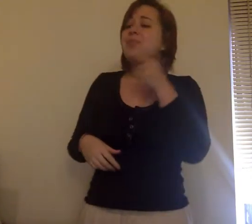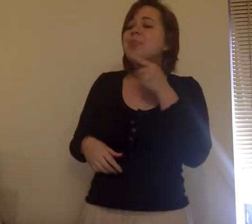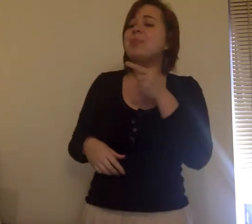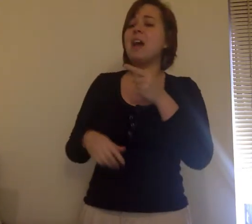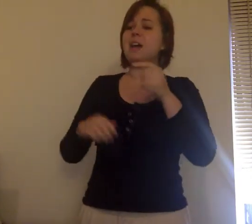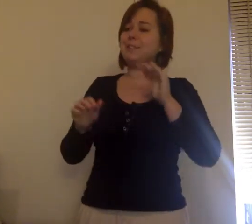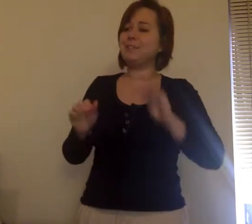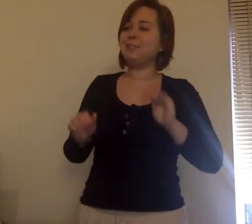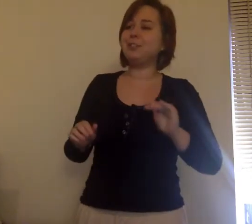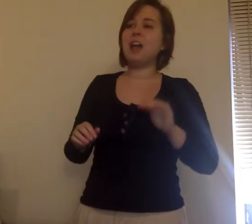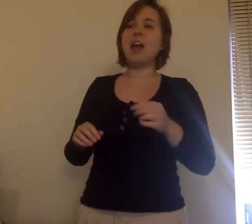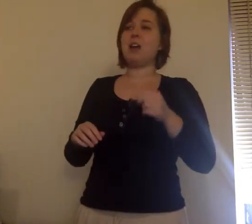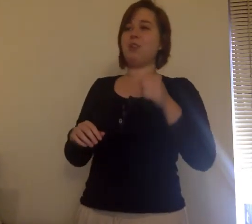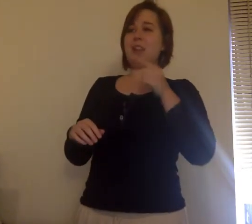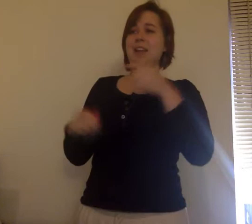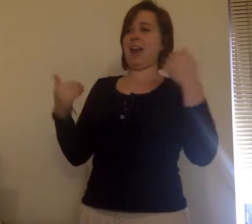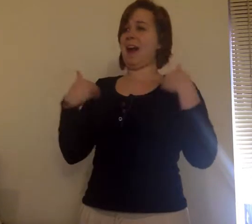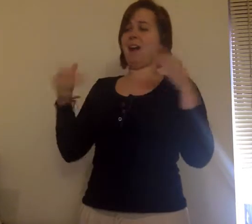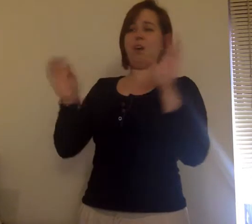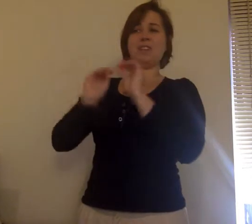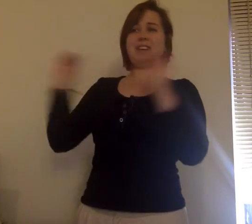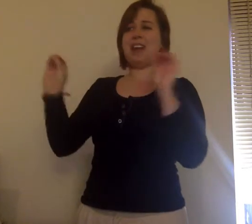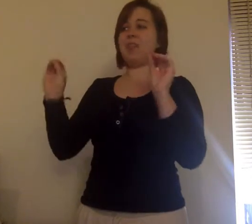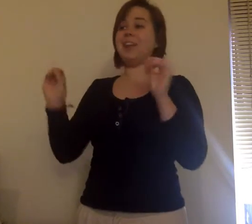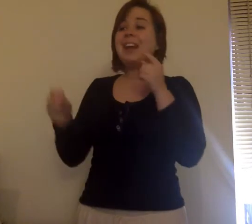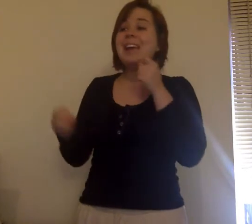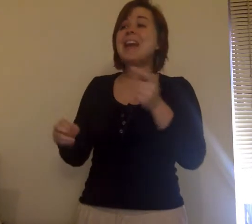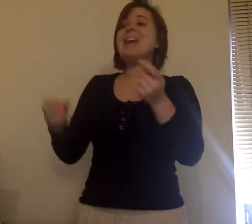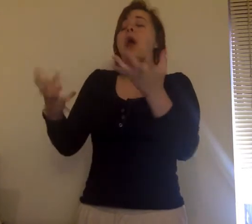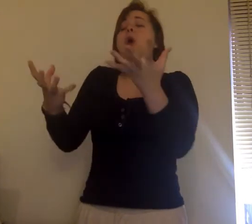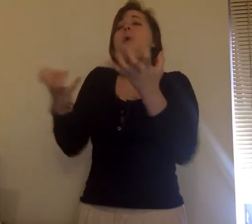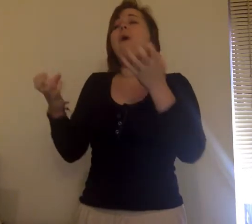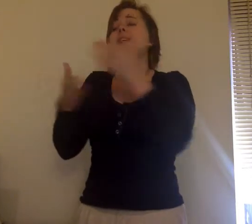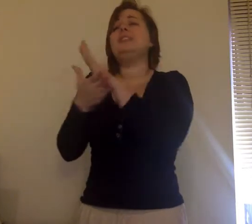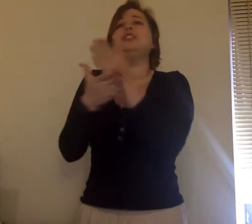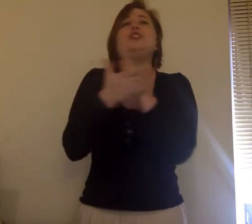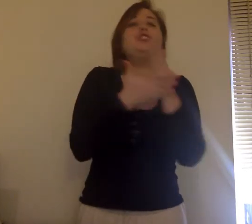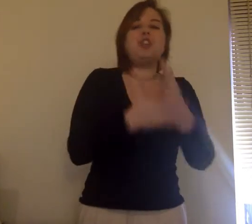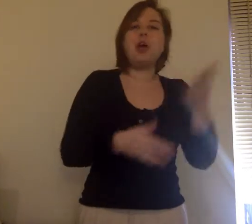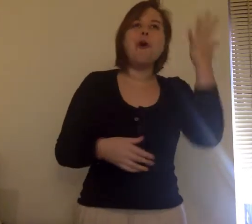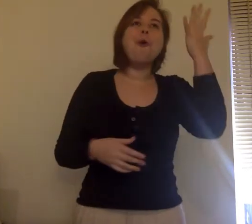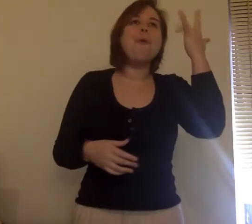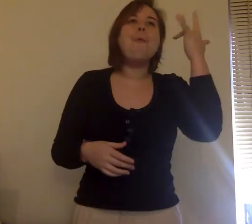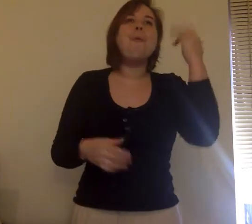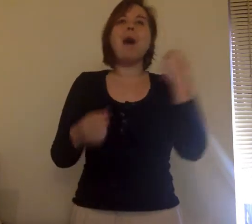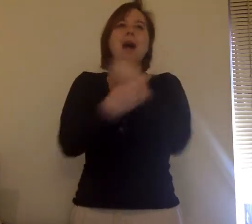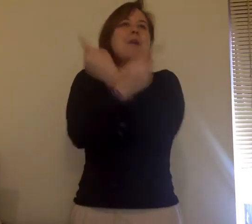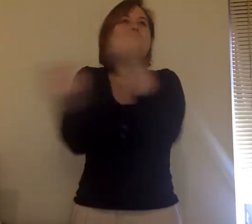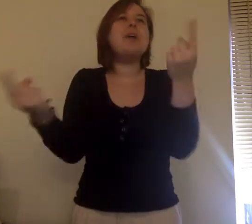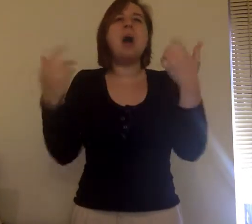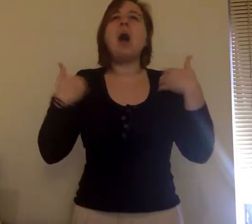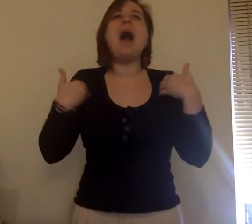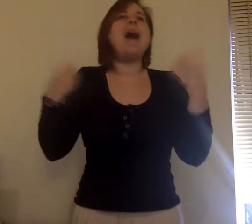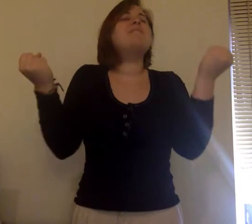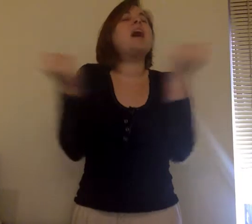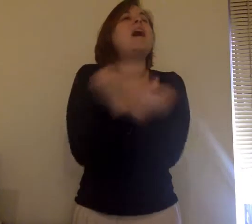share, why are we who have everything still so greedy? I can't stop thinking